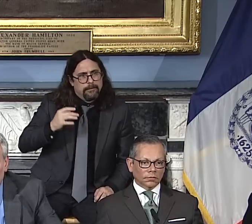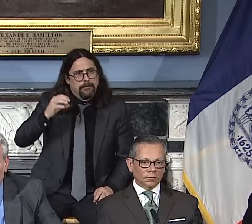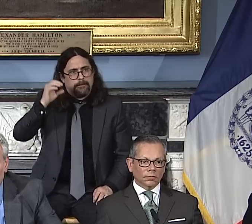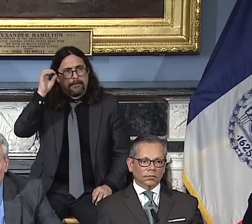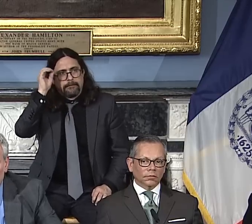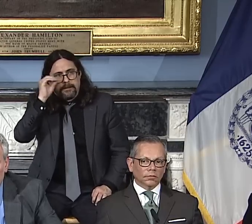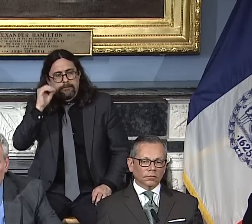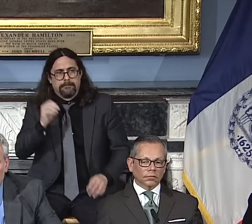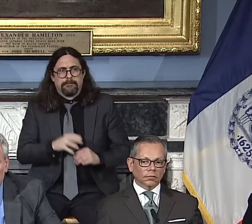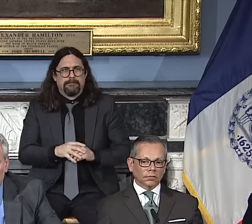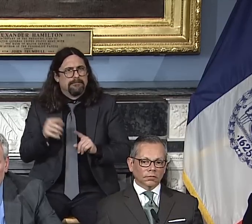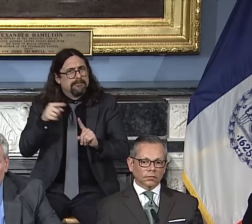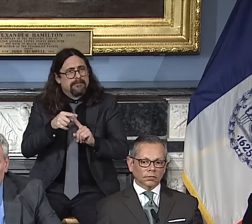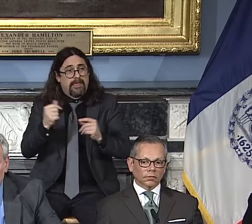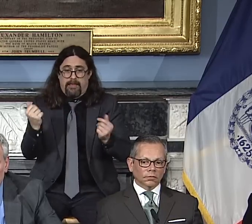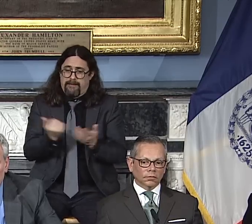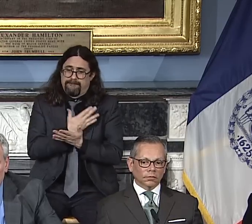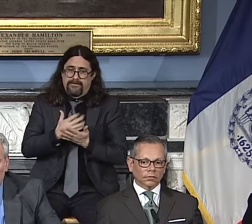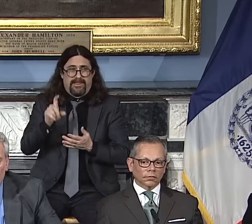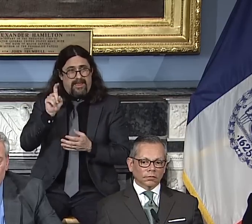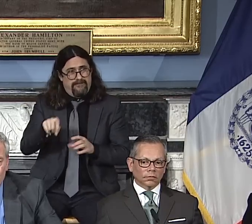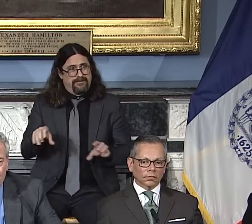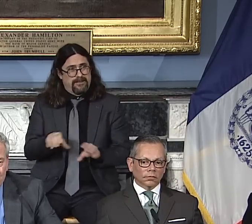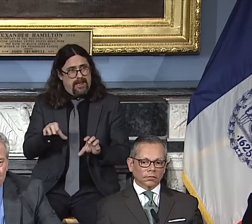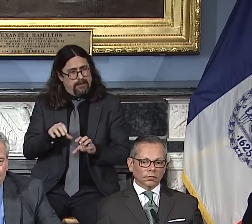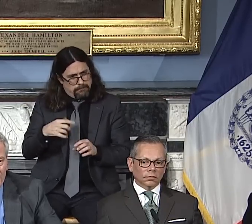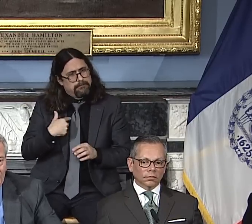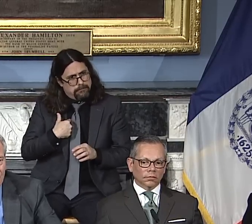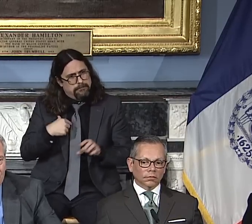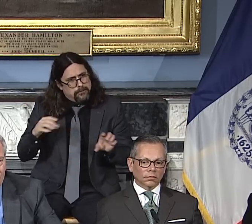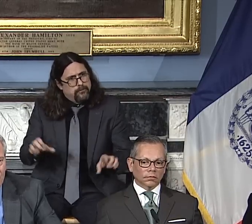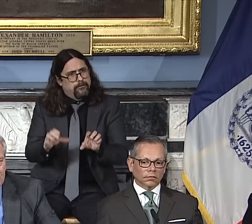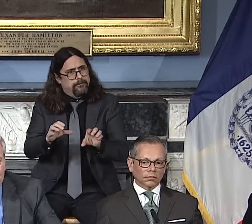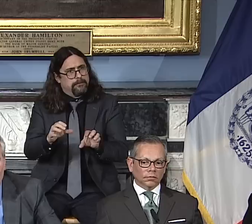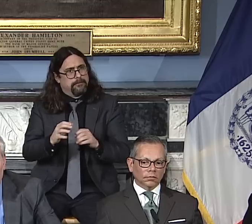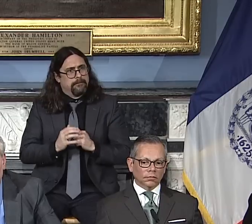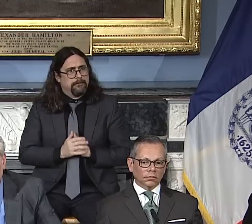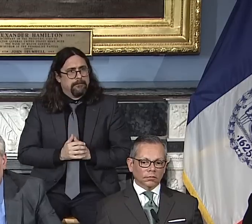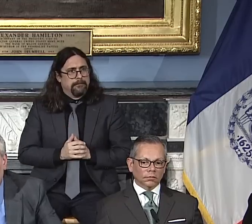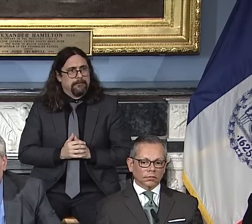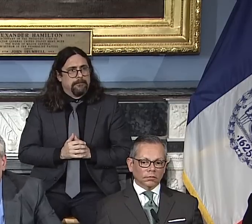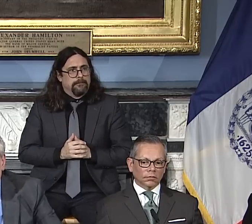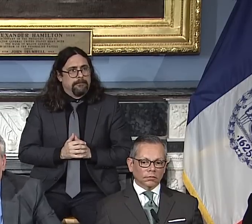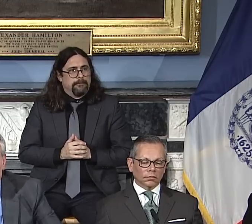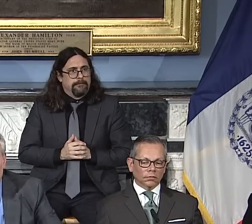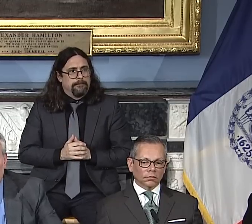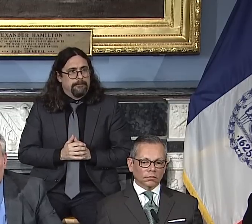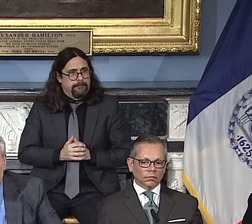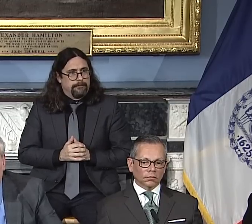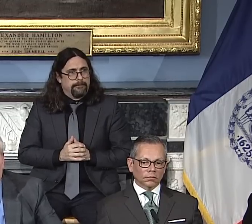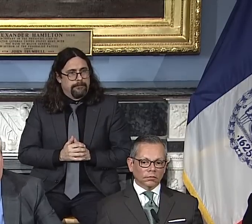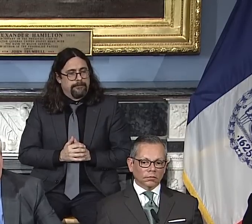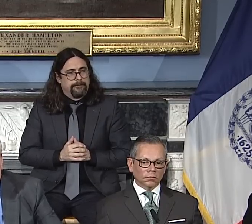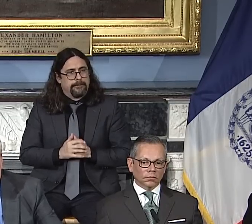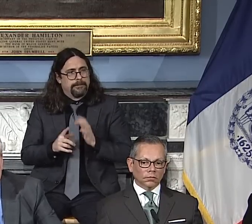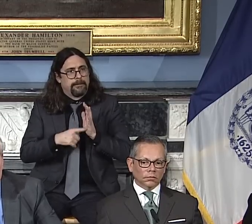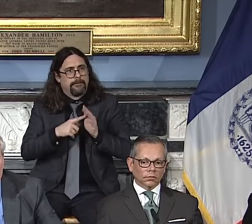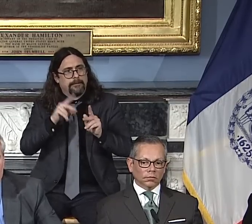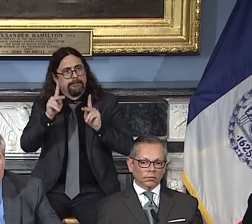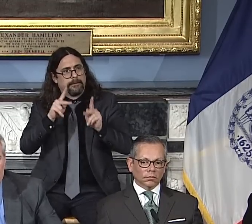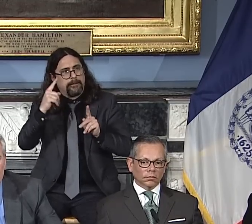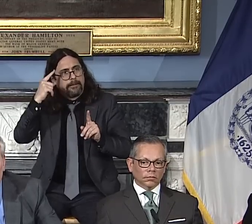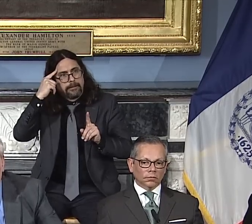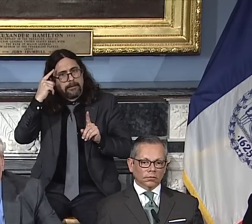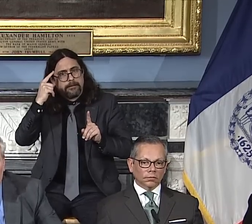people believe that the only choice is to panic, right? So I think New Yorkers have received